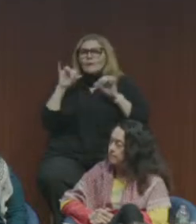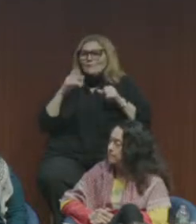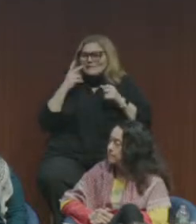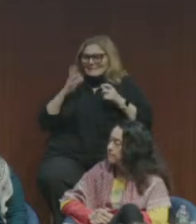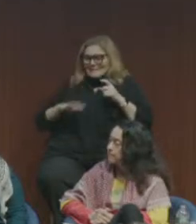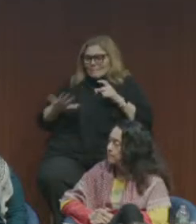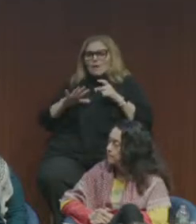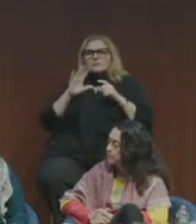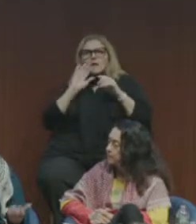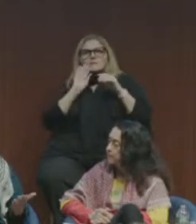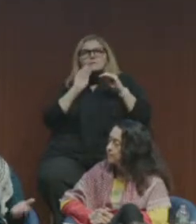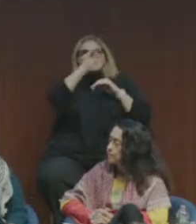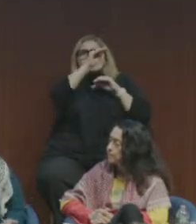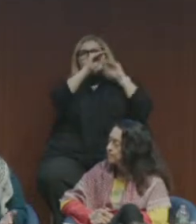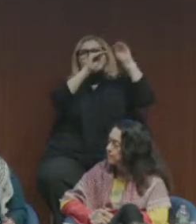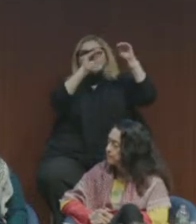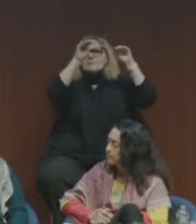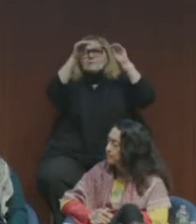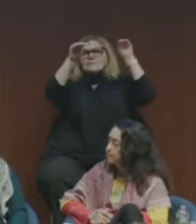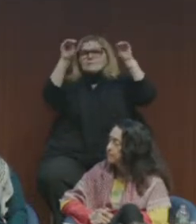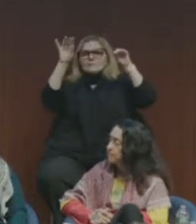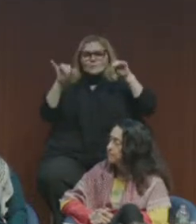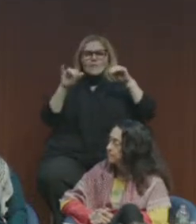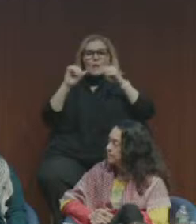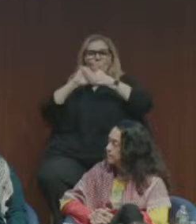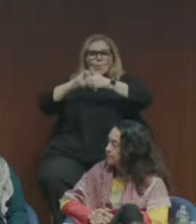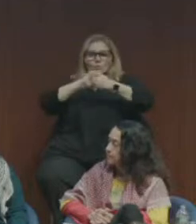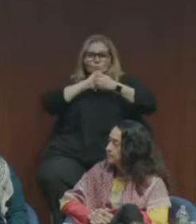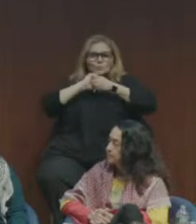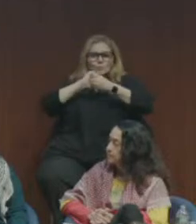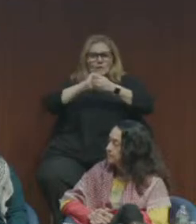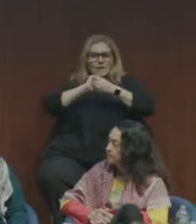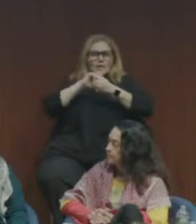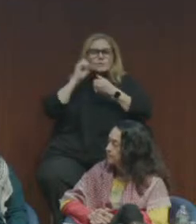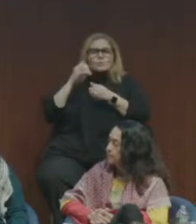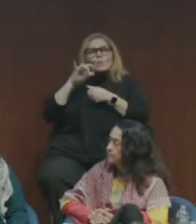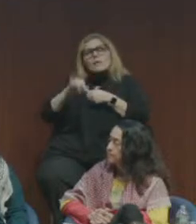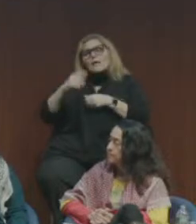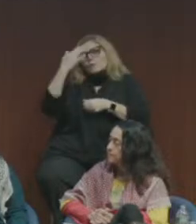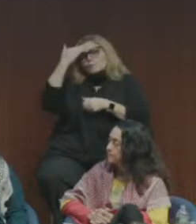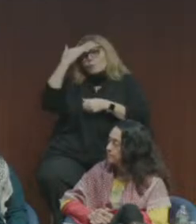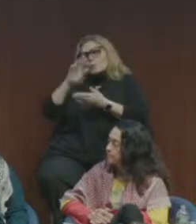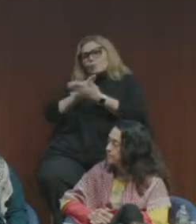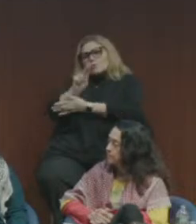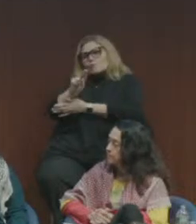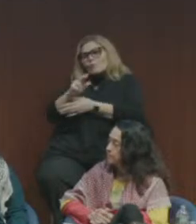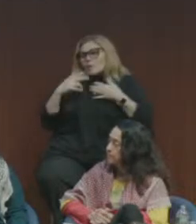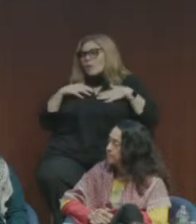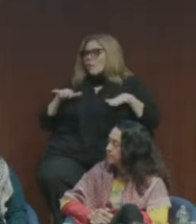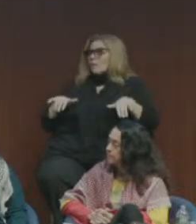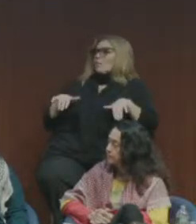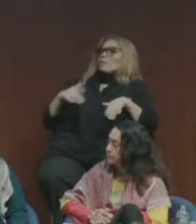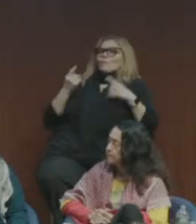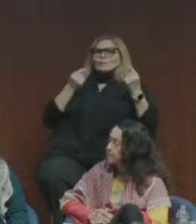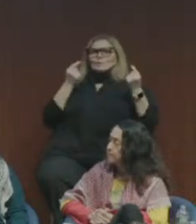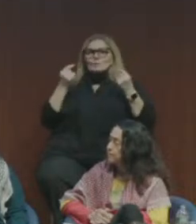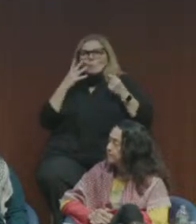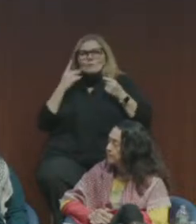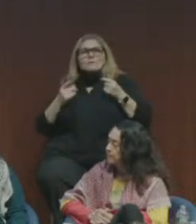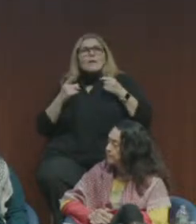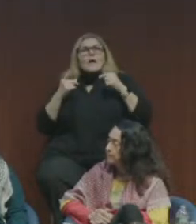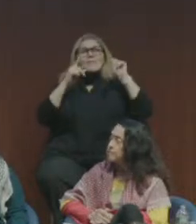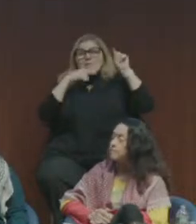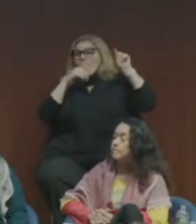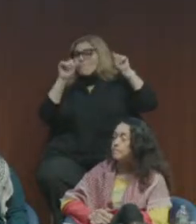is amongst us, and we're working alongside of it. And the university doesn't know what to do when those cracks are filled